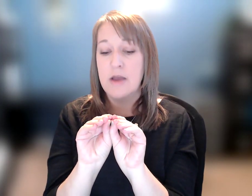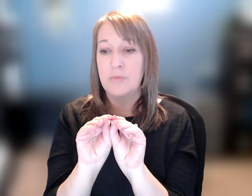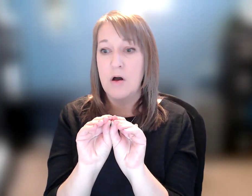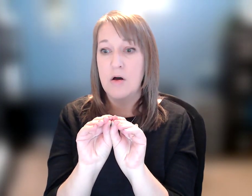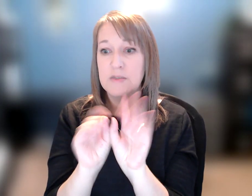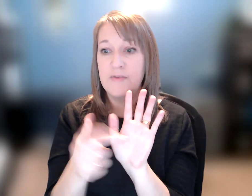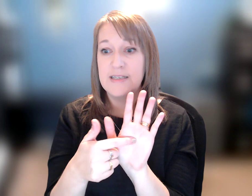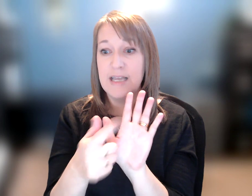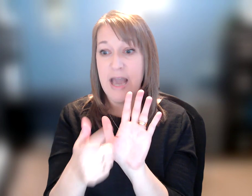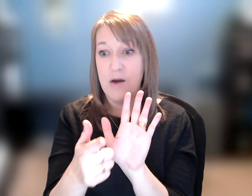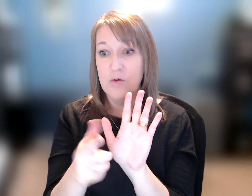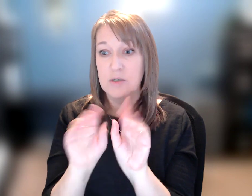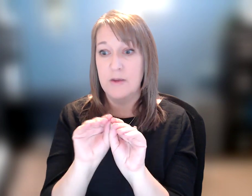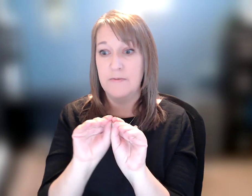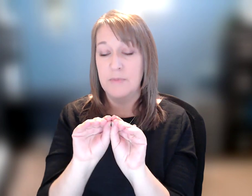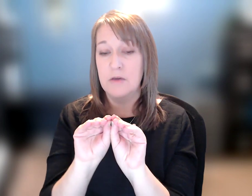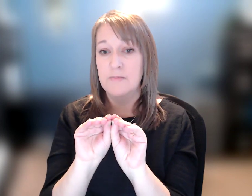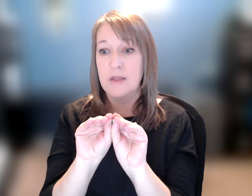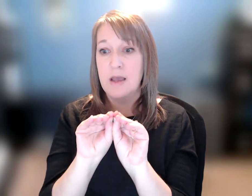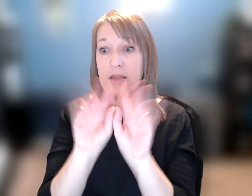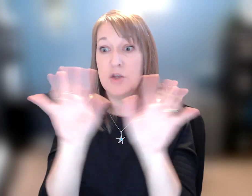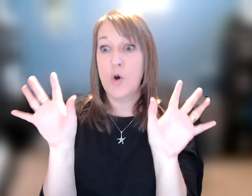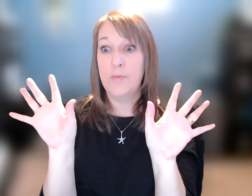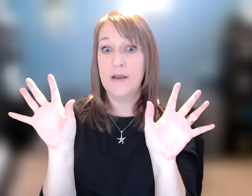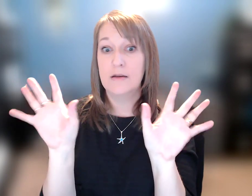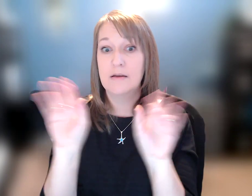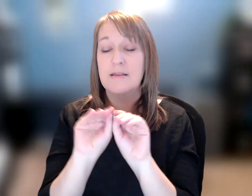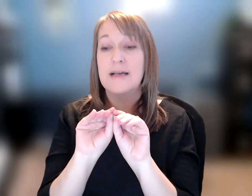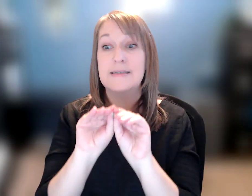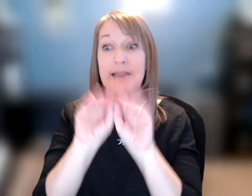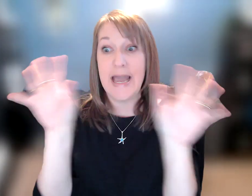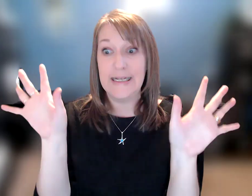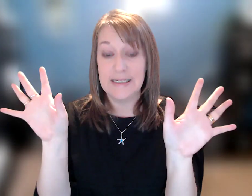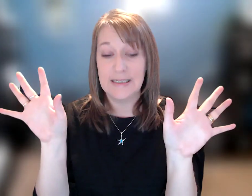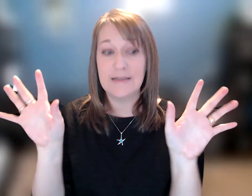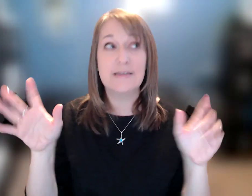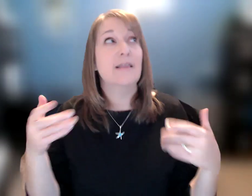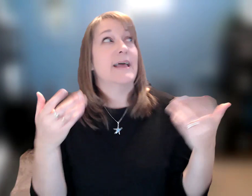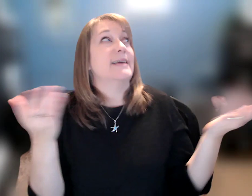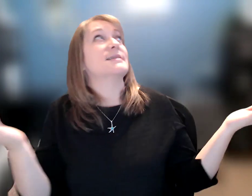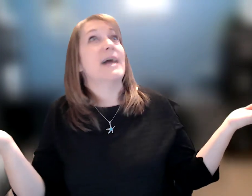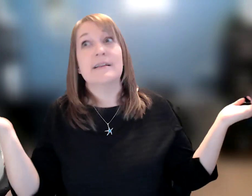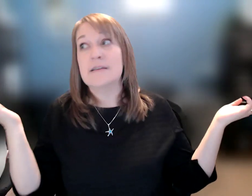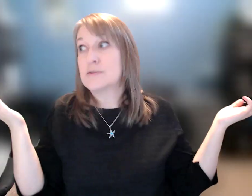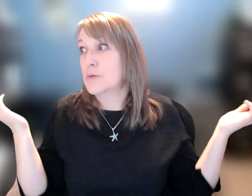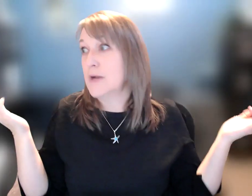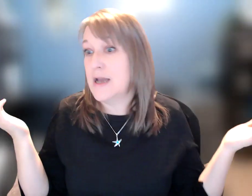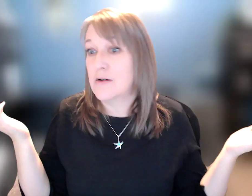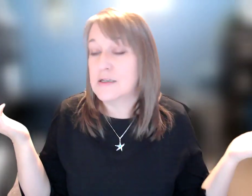your palms facing out away from you. And then you open. That's light. That's like it's light in this room right now because I